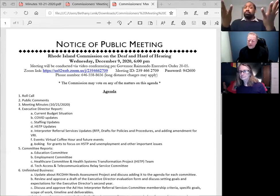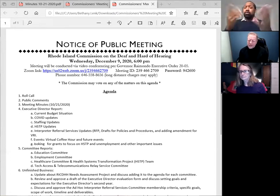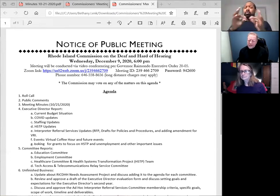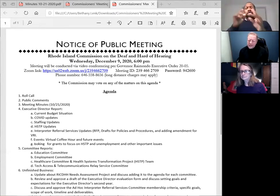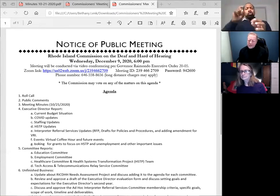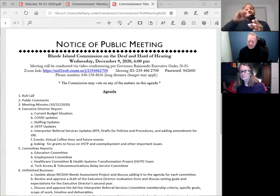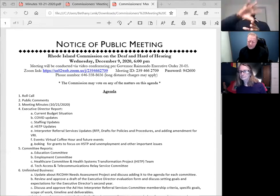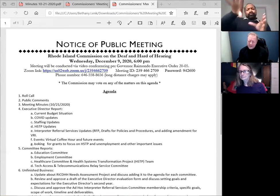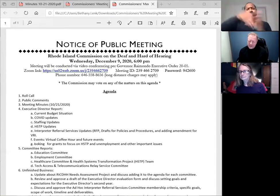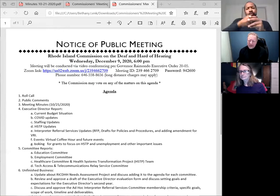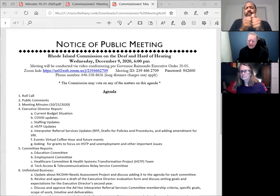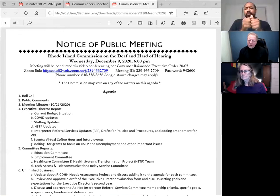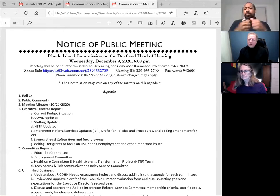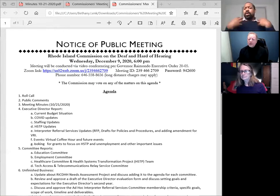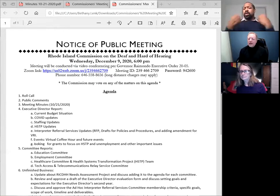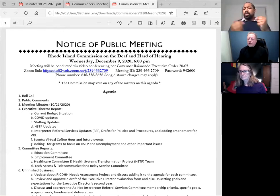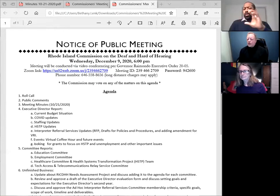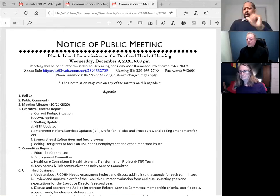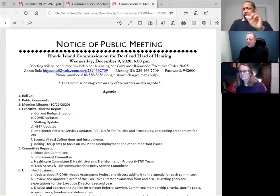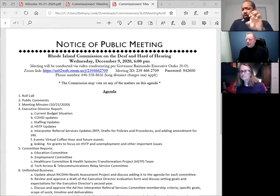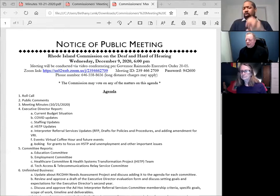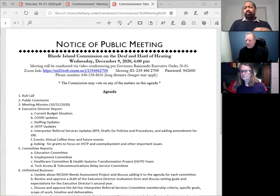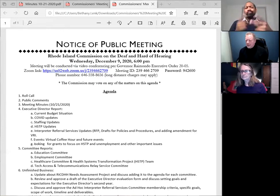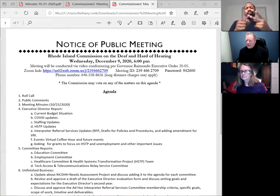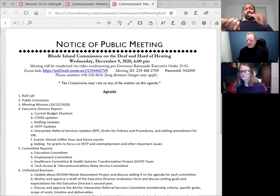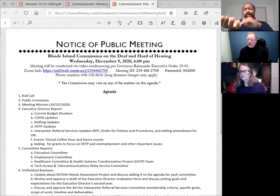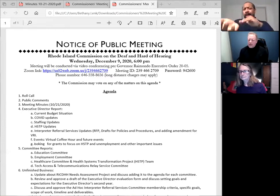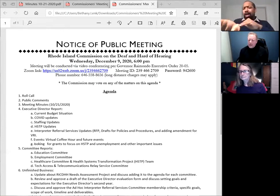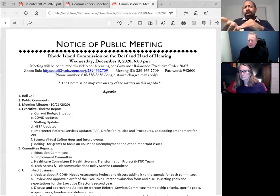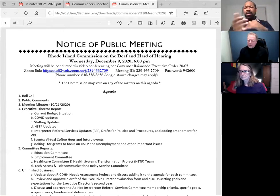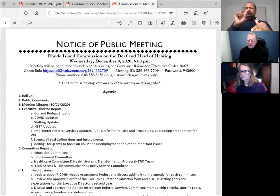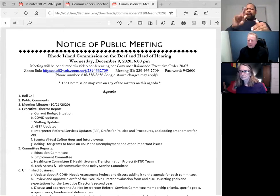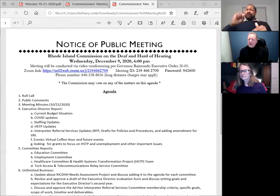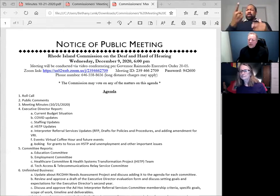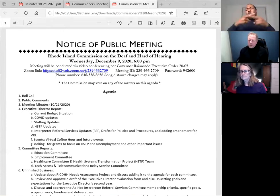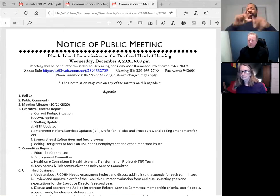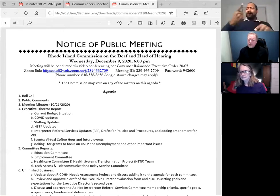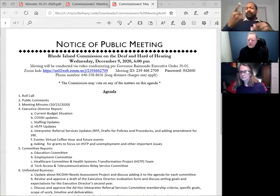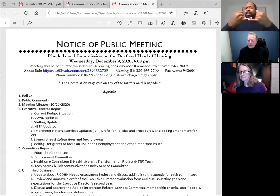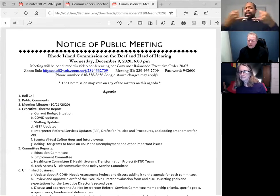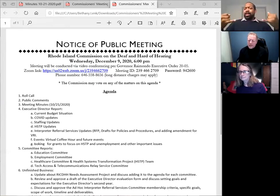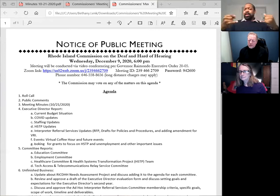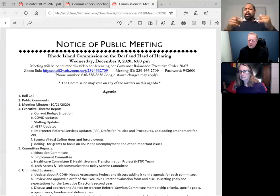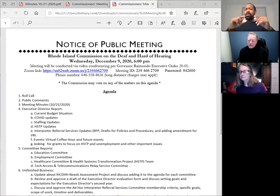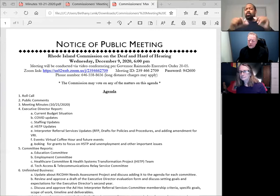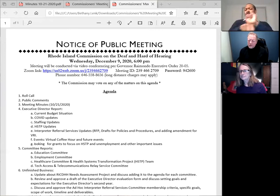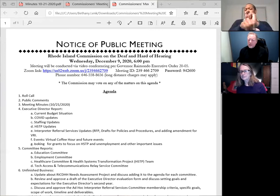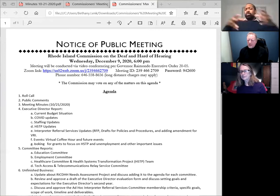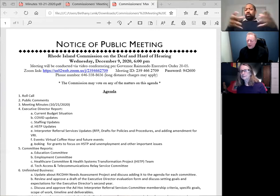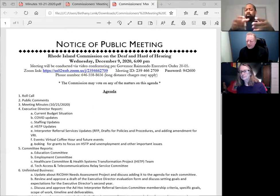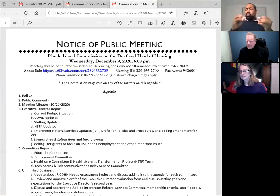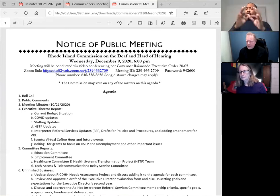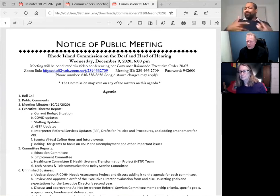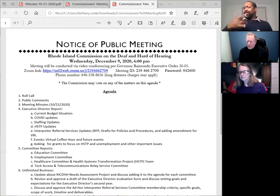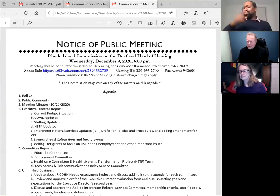when the vaccine is given out, that it should be with healthcare workers, doctors, medical staff, and so forth. They